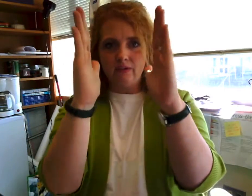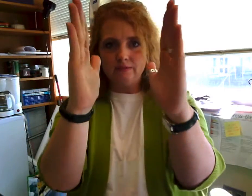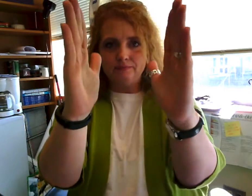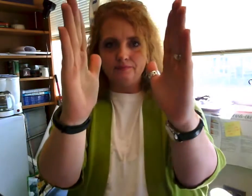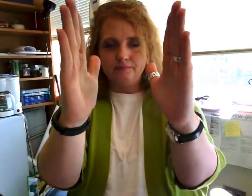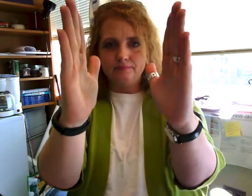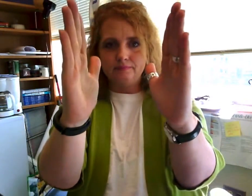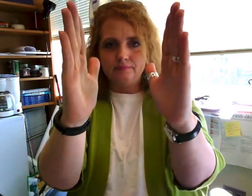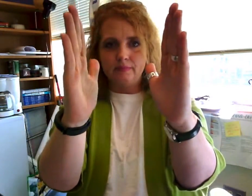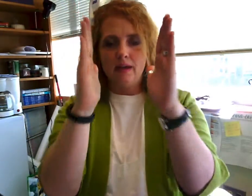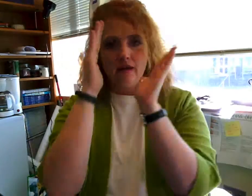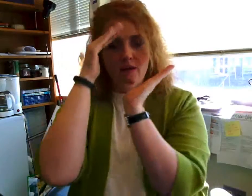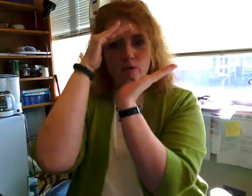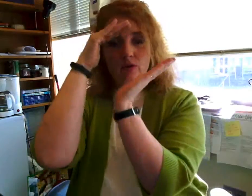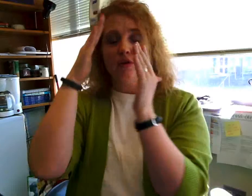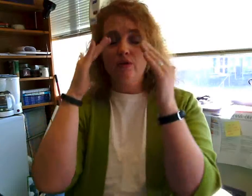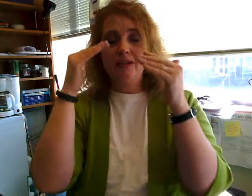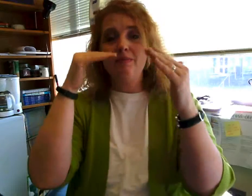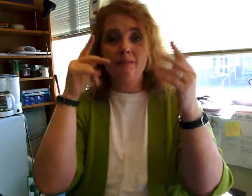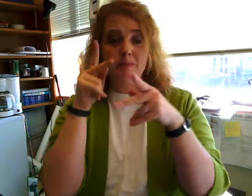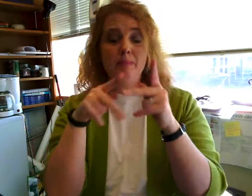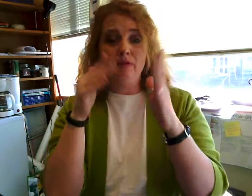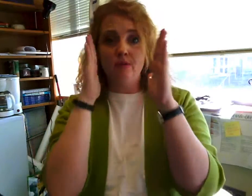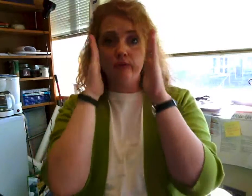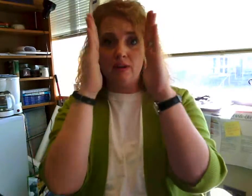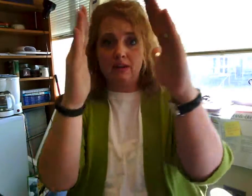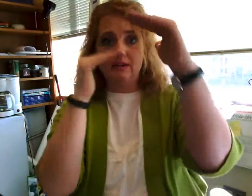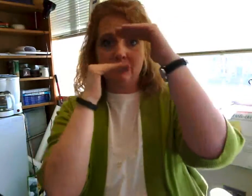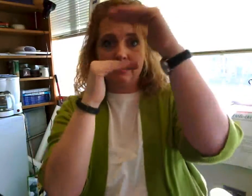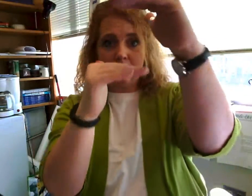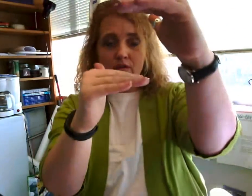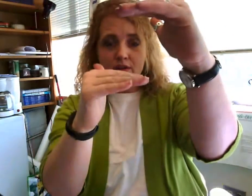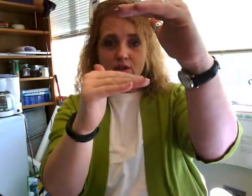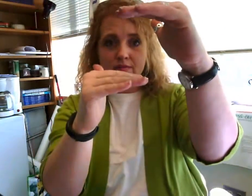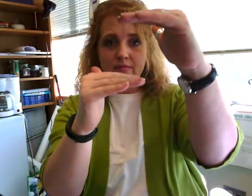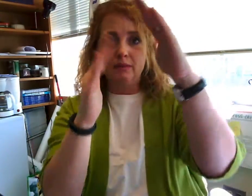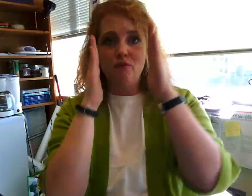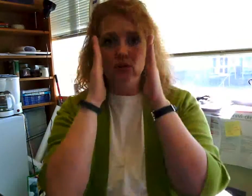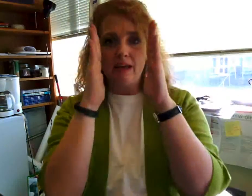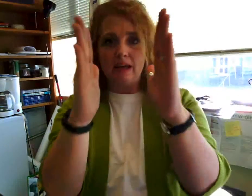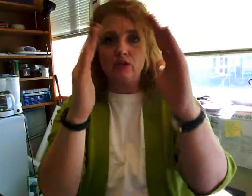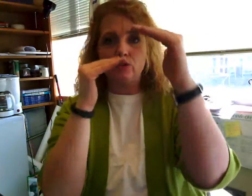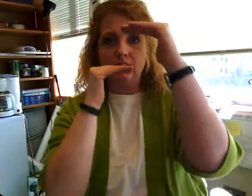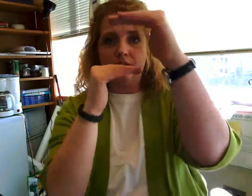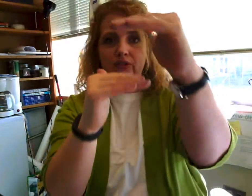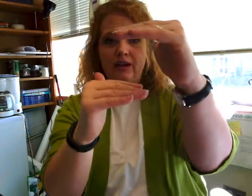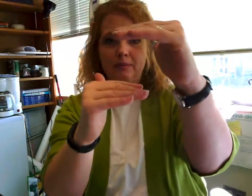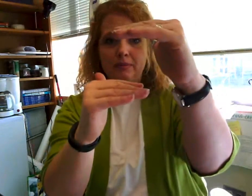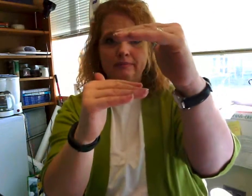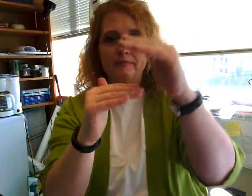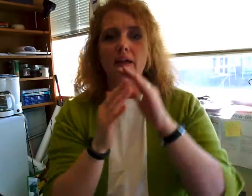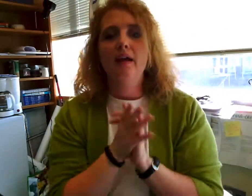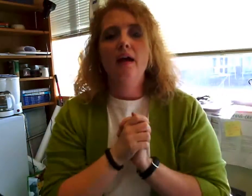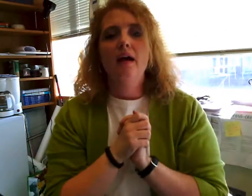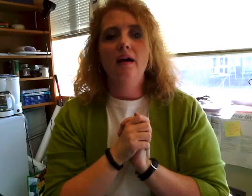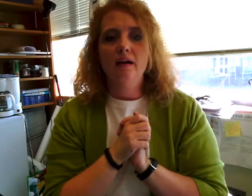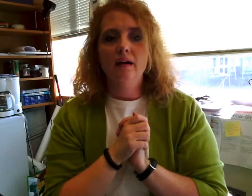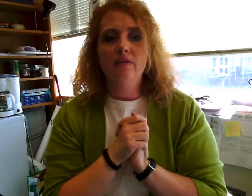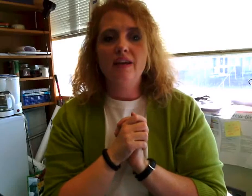this. Or you can, sometimes people do this, tunnel vision, do that extra little step. The